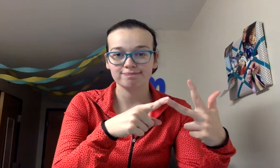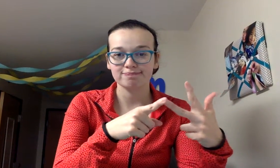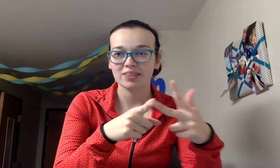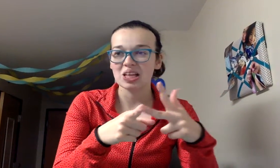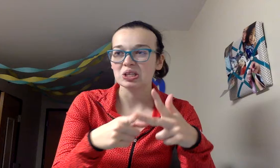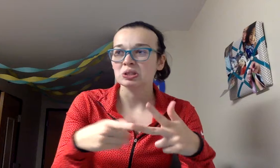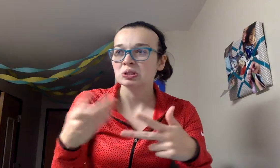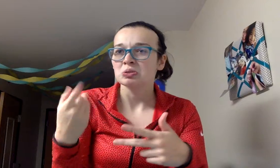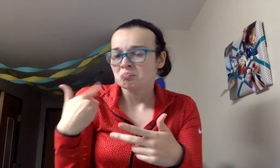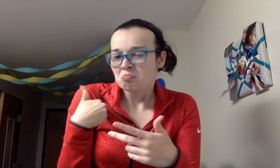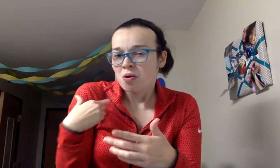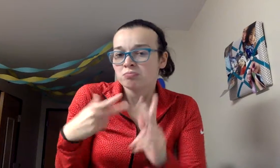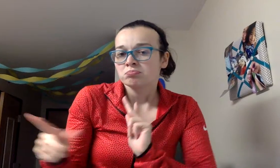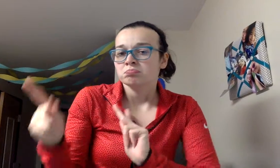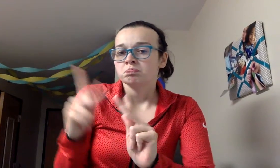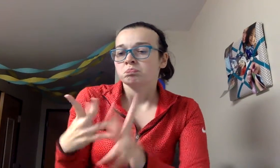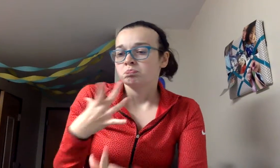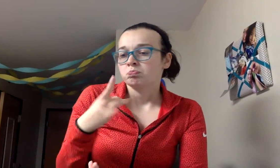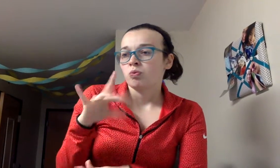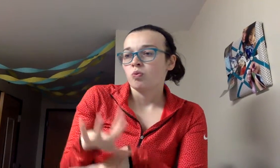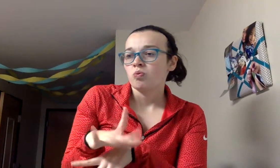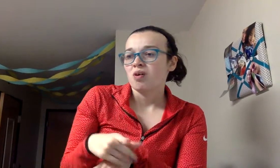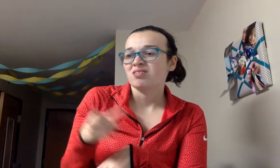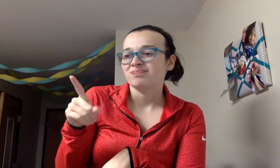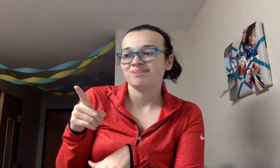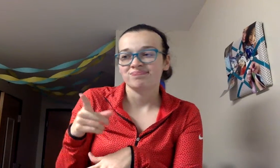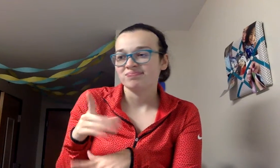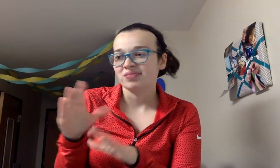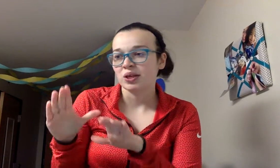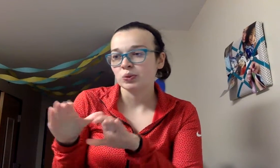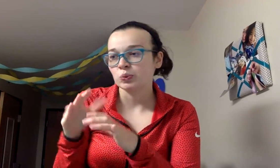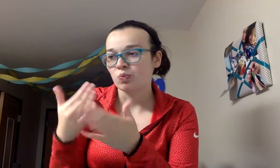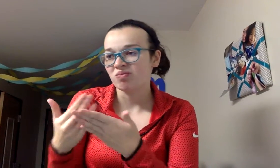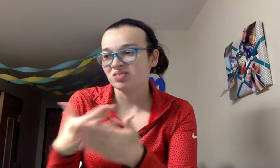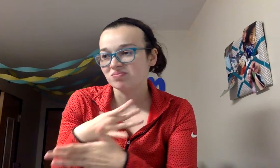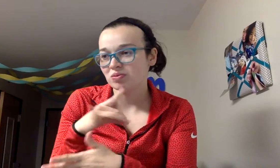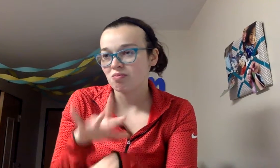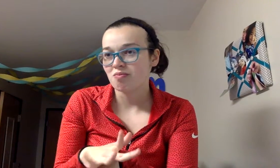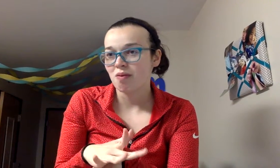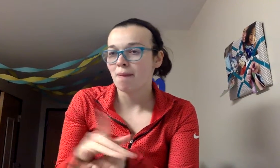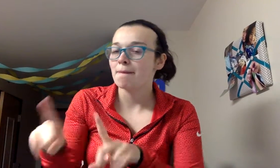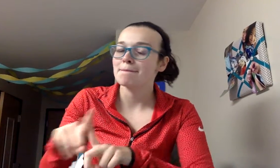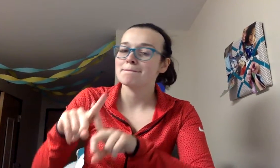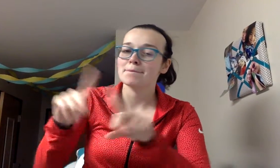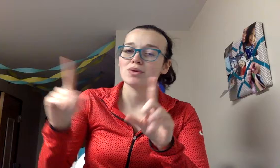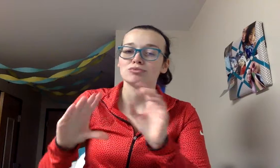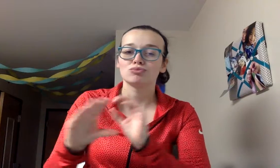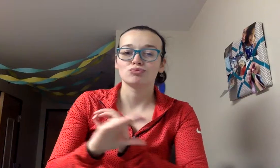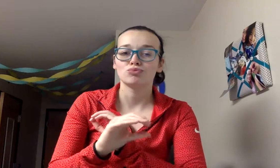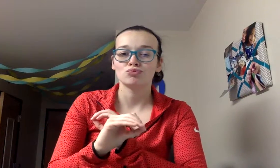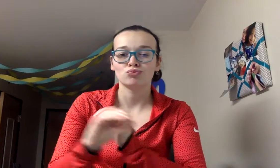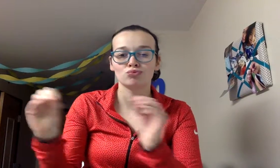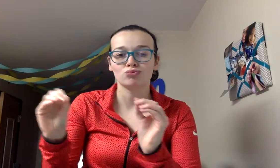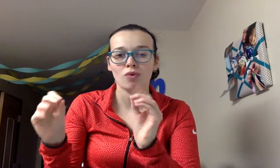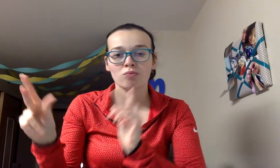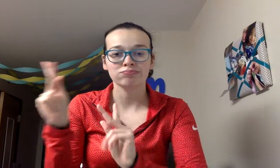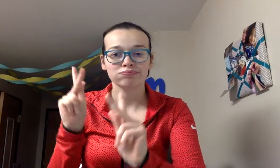done things we don't like, and what I have found is no one is pure evil. If you wait long enough, they will show you their good